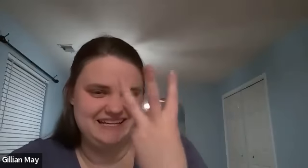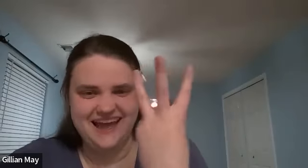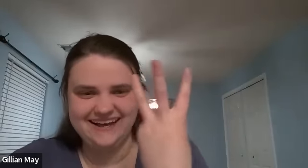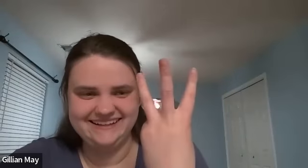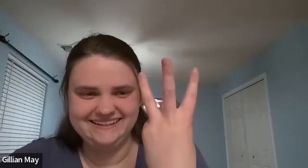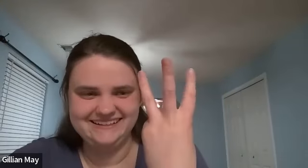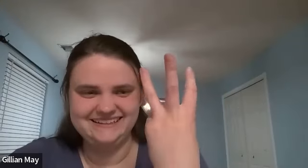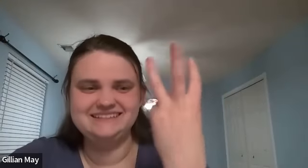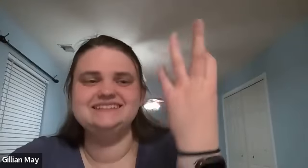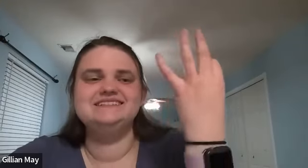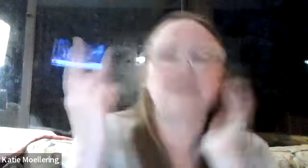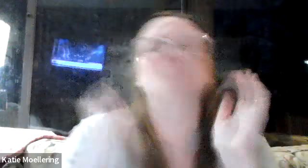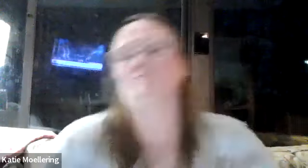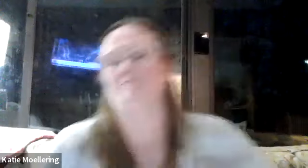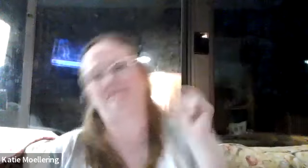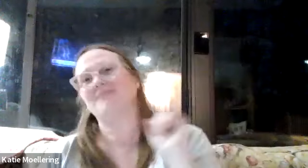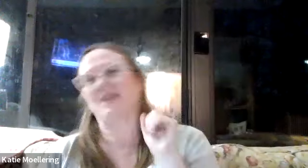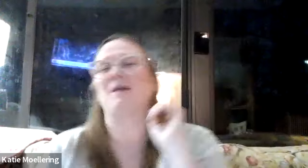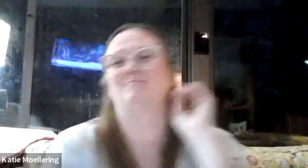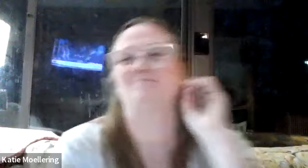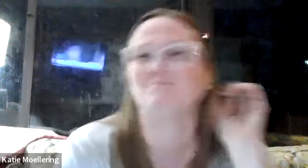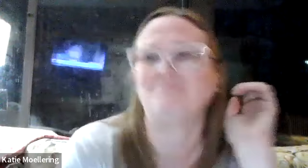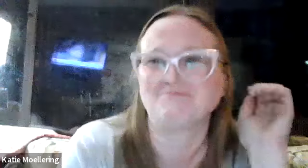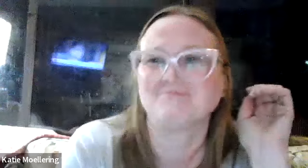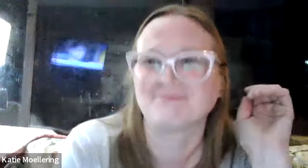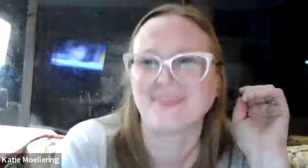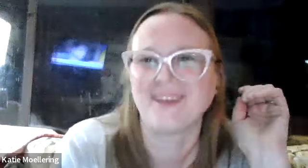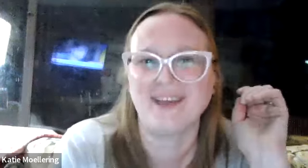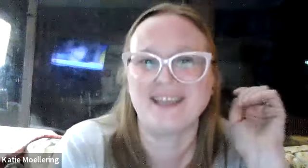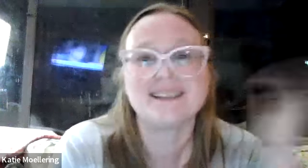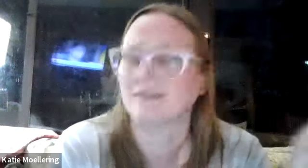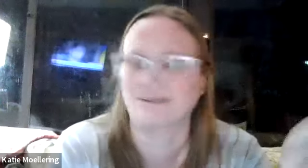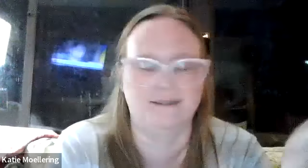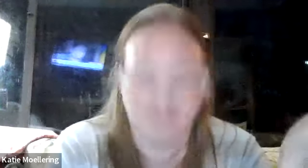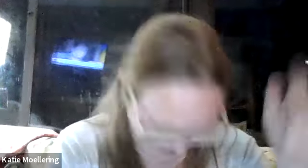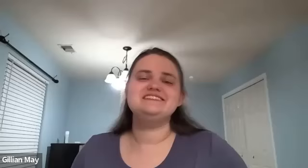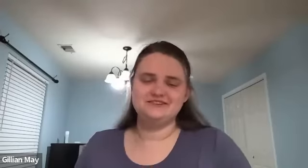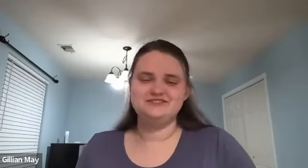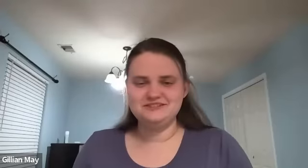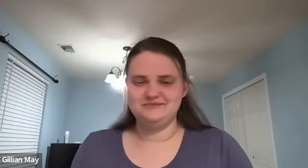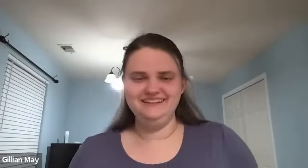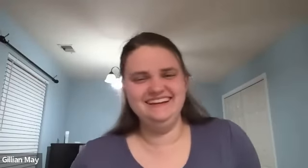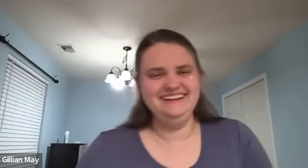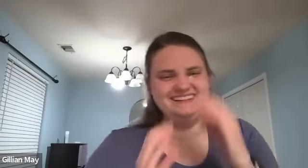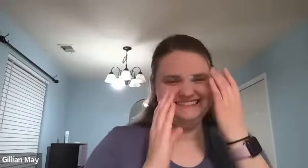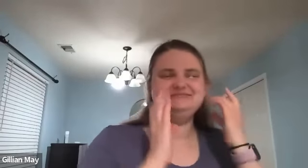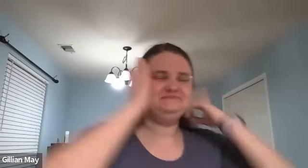Yeah. Wednesday. Yeah. Okay. They're sticklers. Trust me.